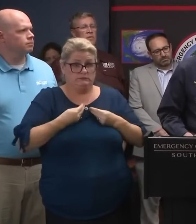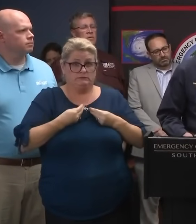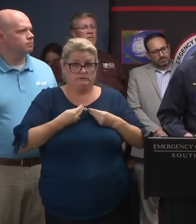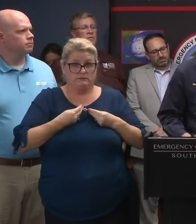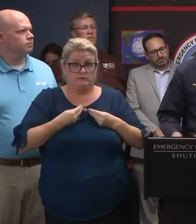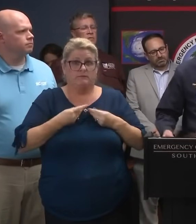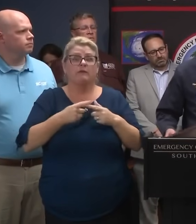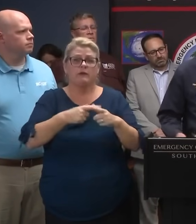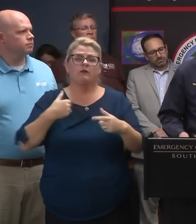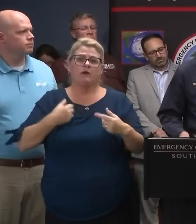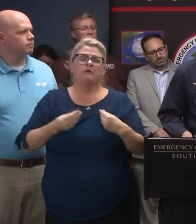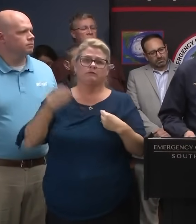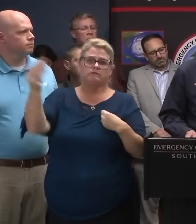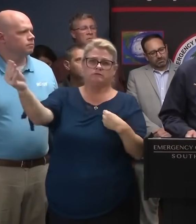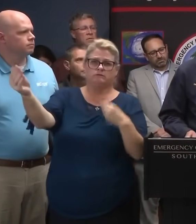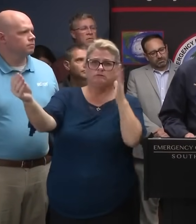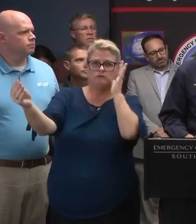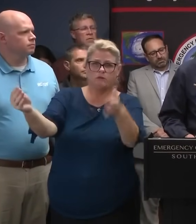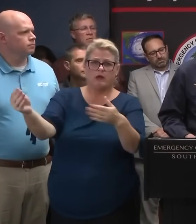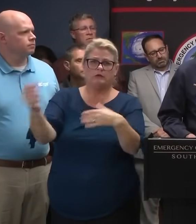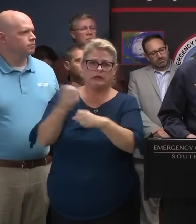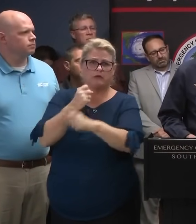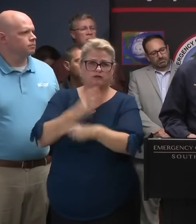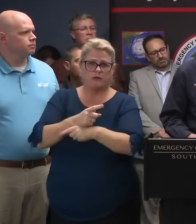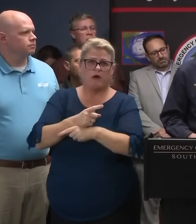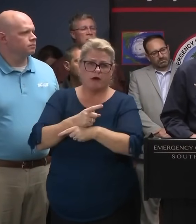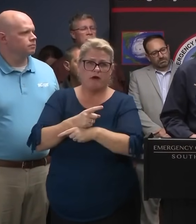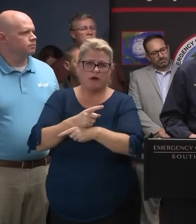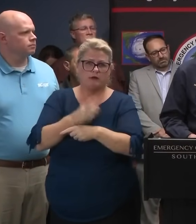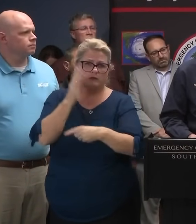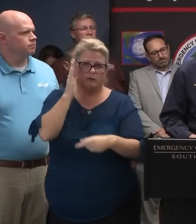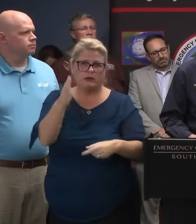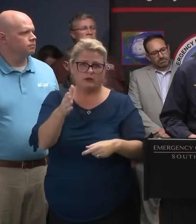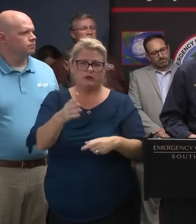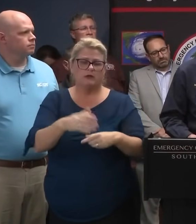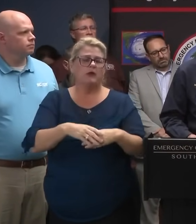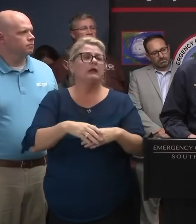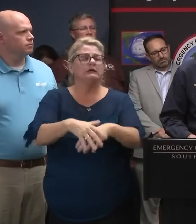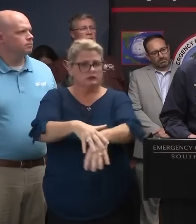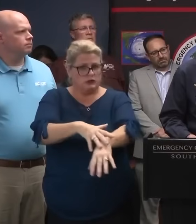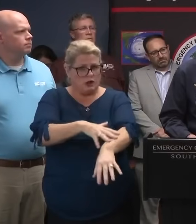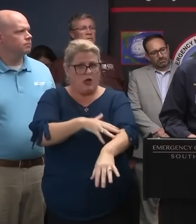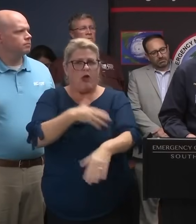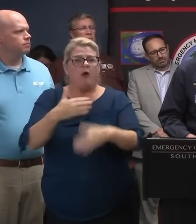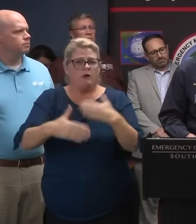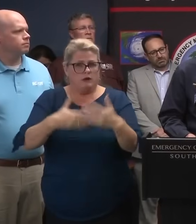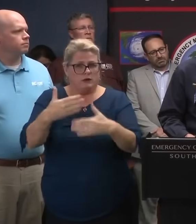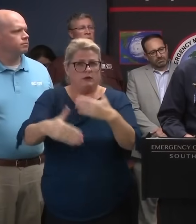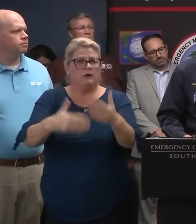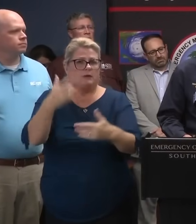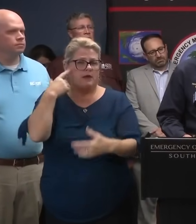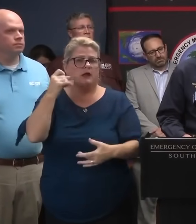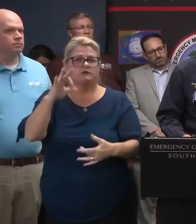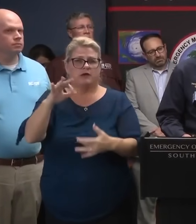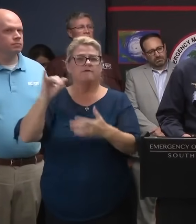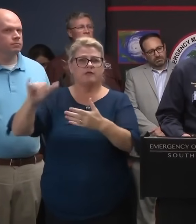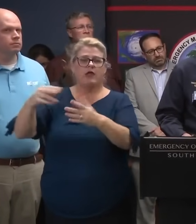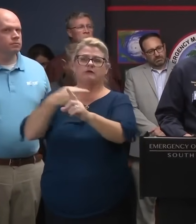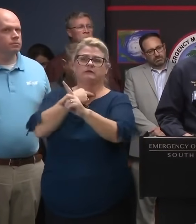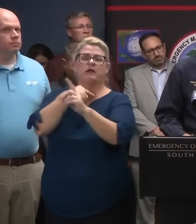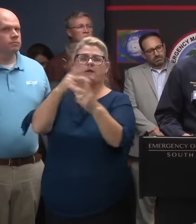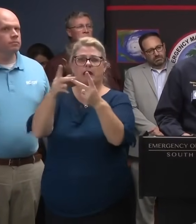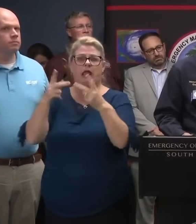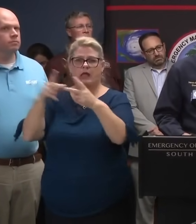information, we get it right in. Again, progress is slow due to that choke point that I mentioned.